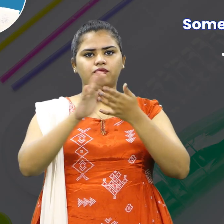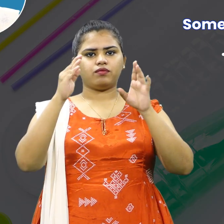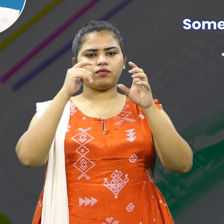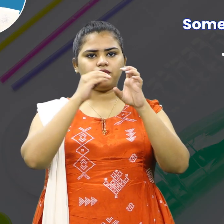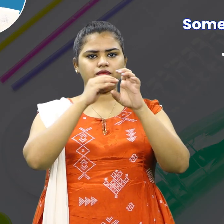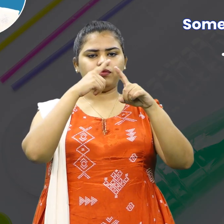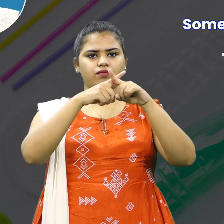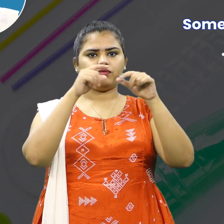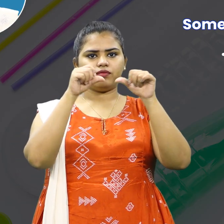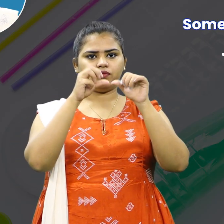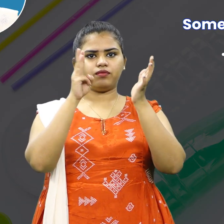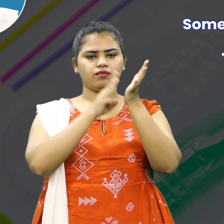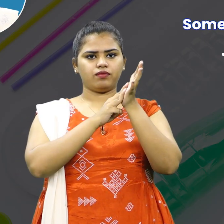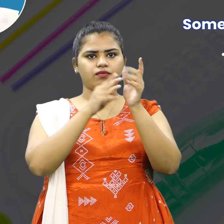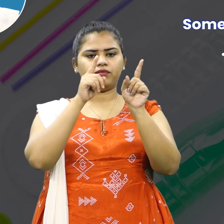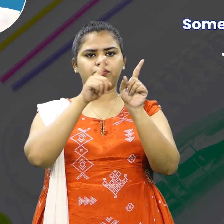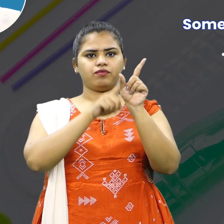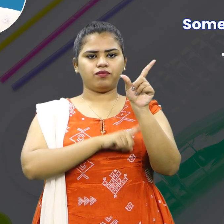Hexamethylene diamine